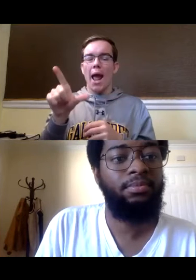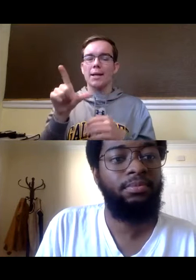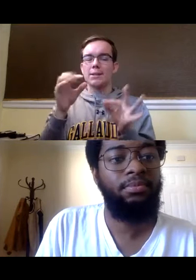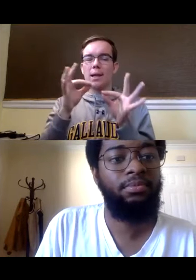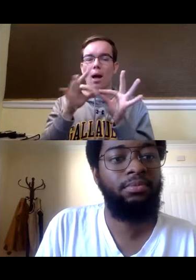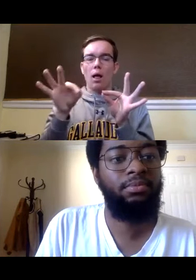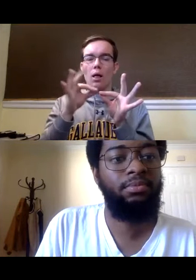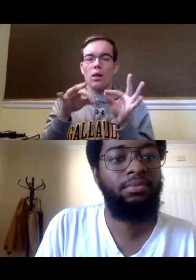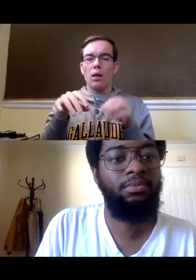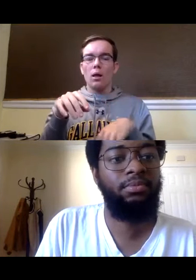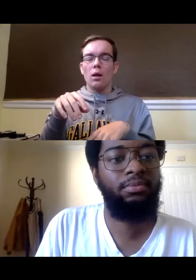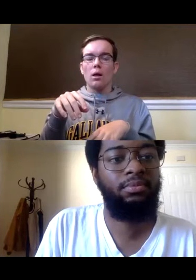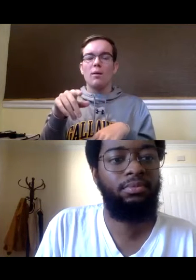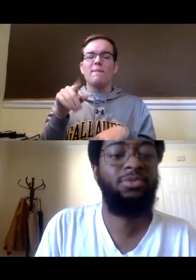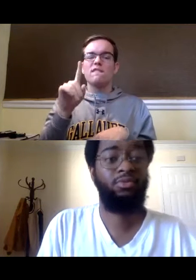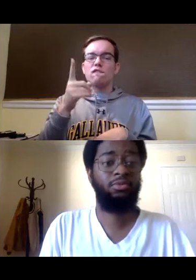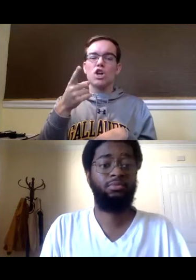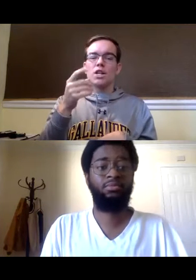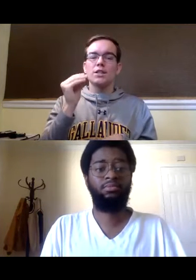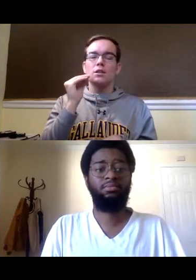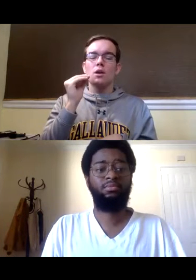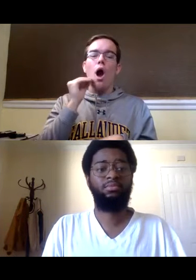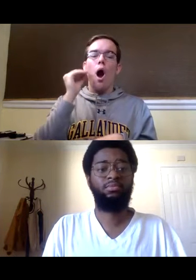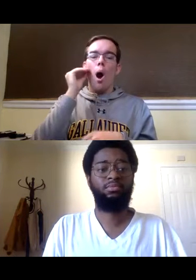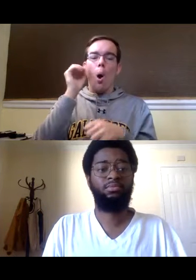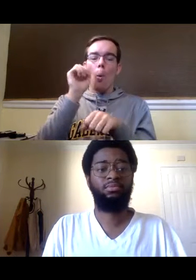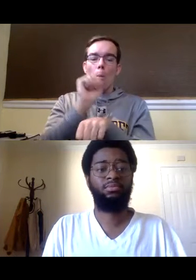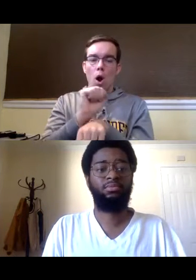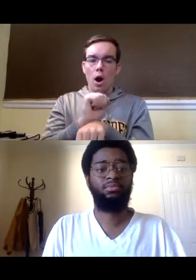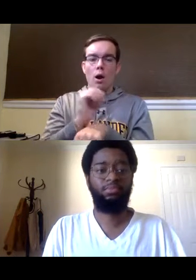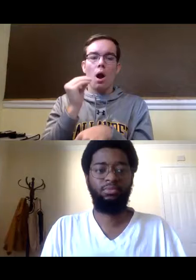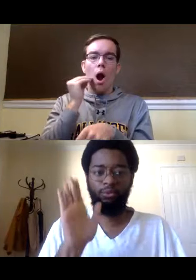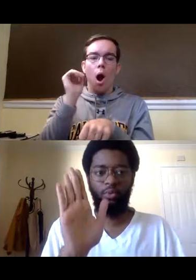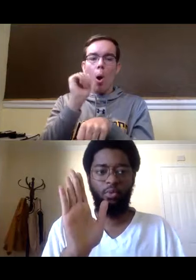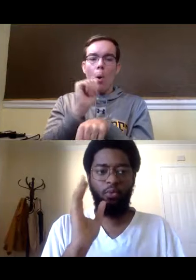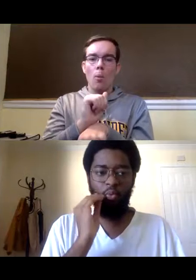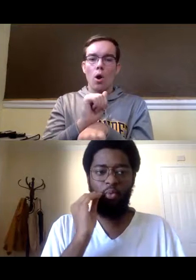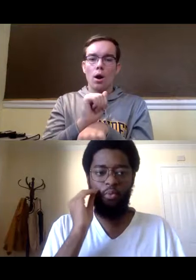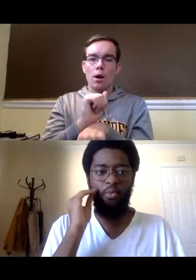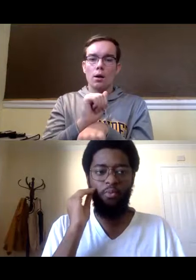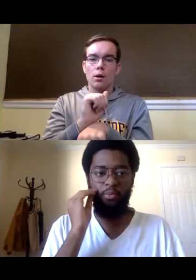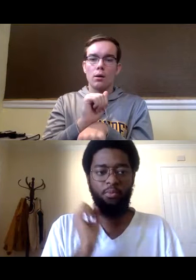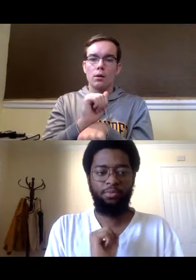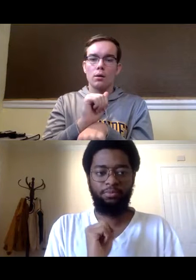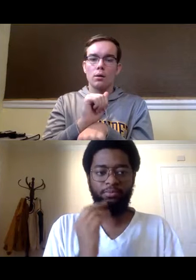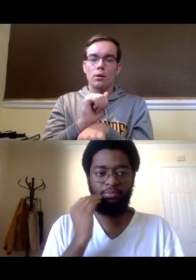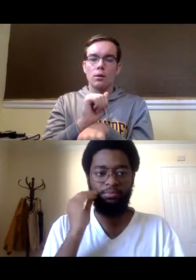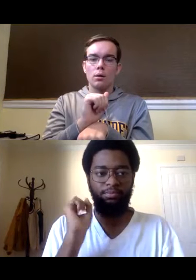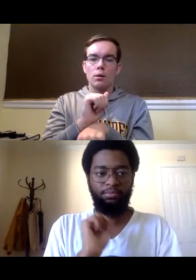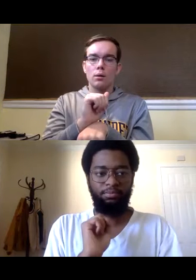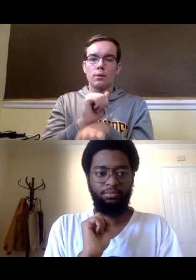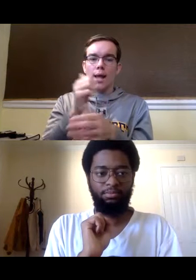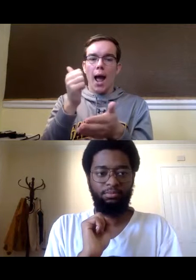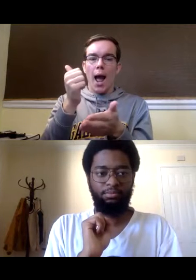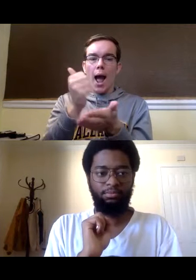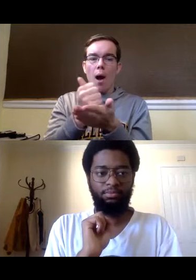Actually, if you wanted to sign it with more ASL grammar, you would first say homework, Right,